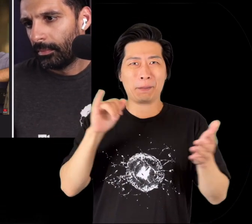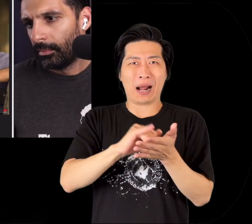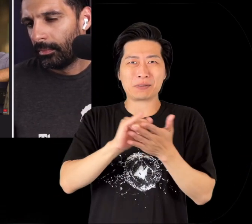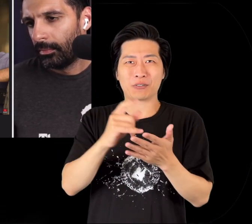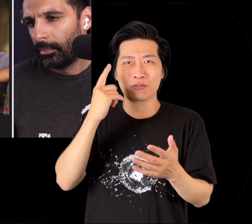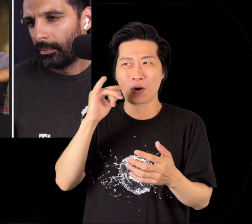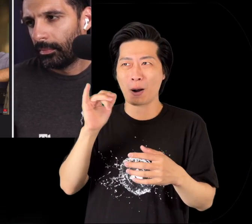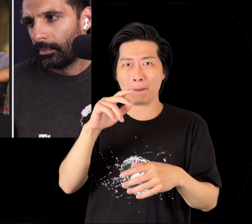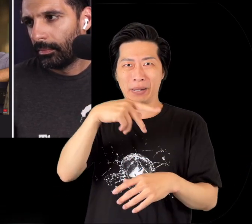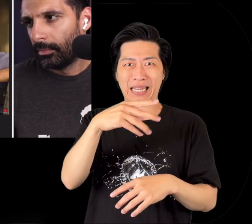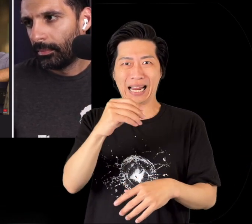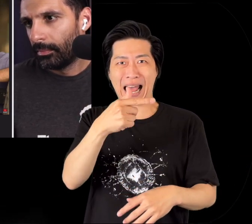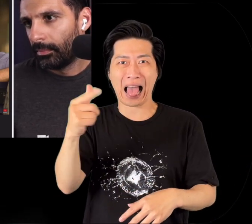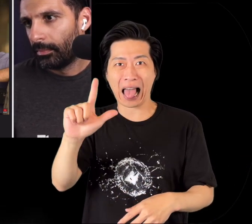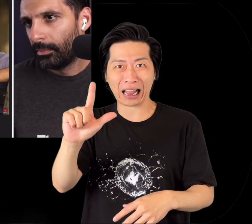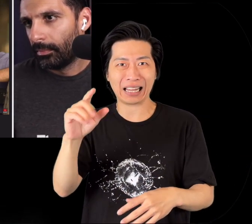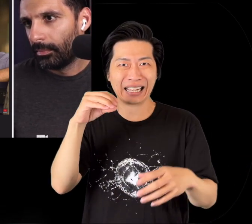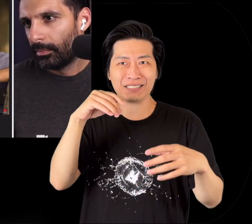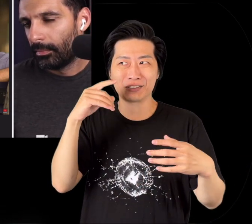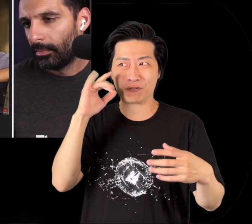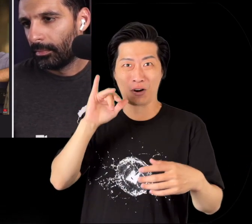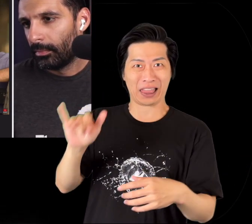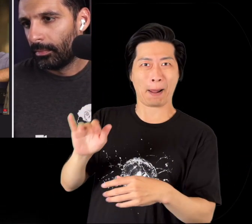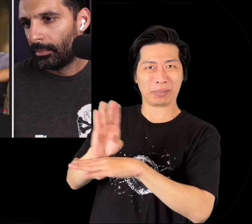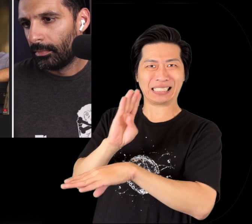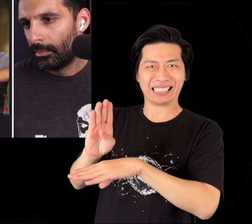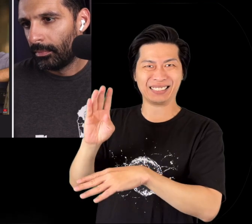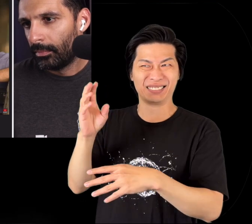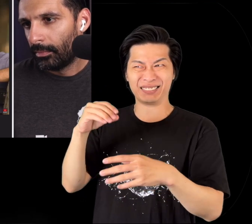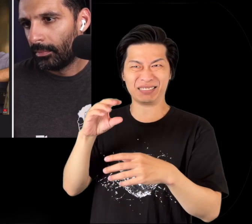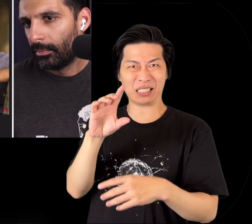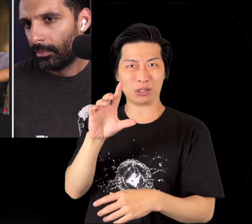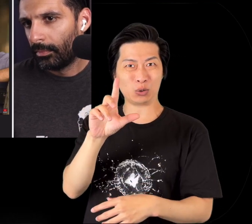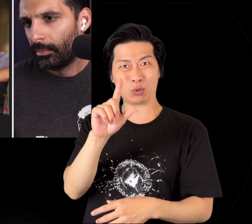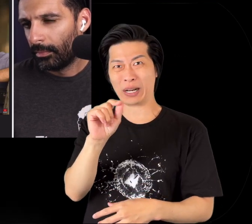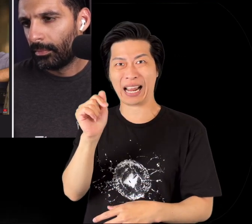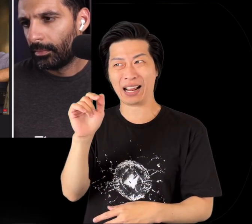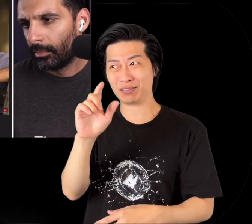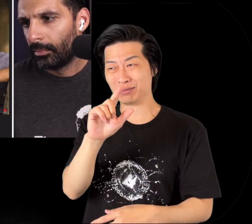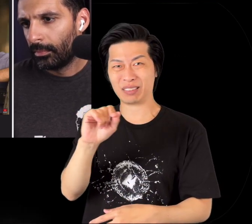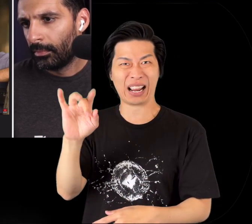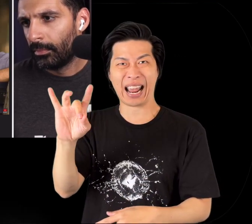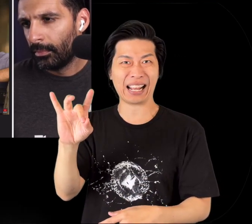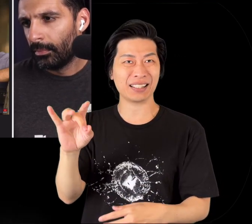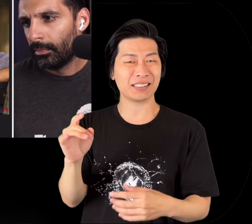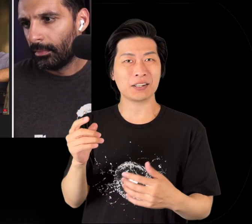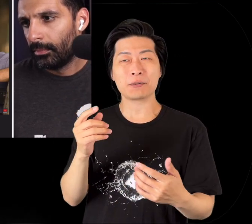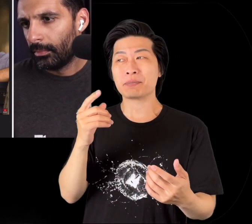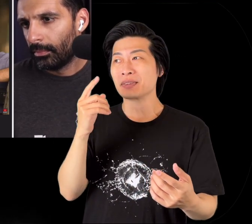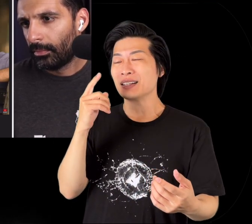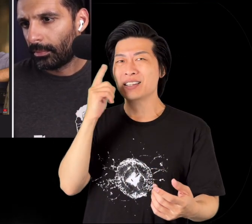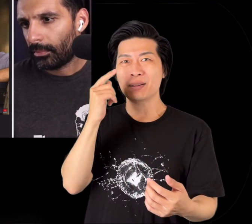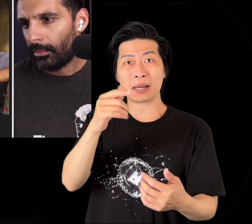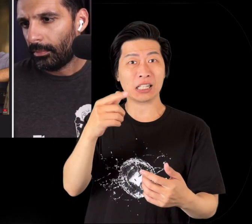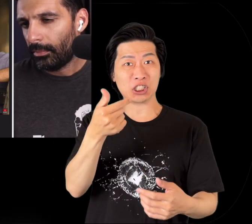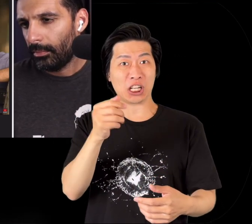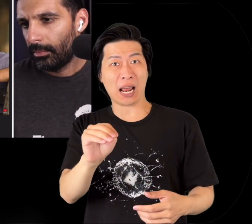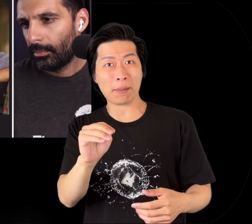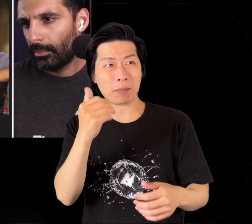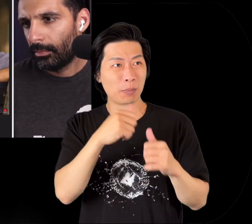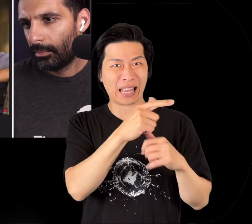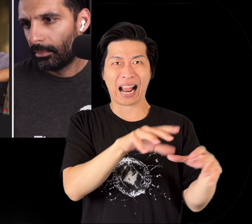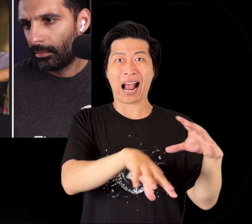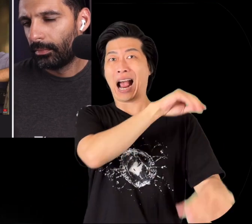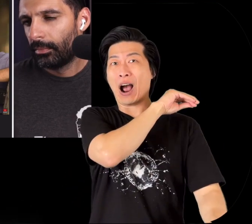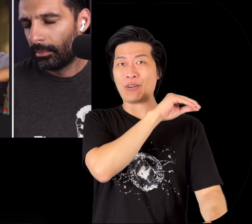sense. Likewise, Neuralink, likewise, even electric vehicles. You have to remember, General Motors had just gotten out